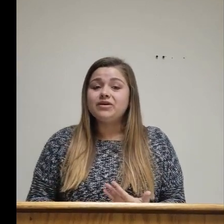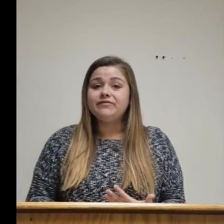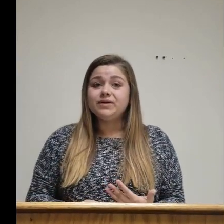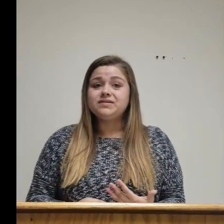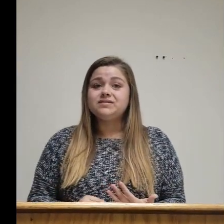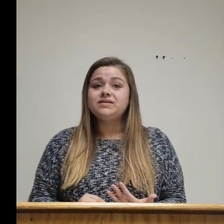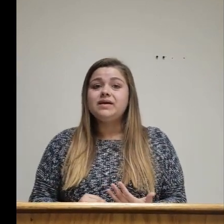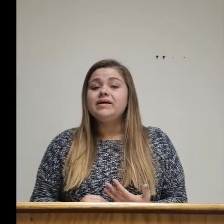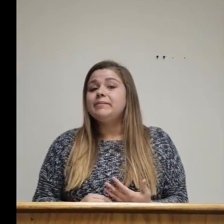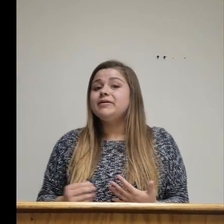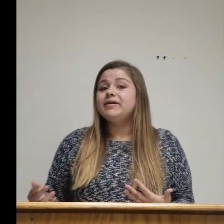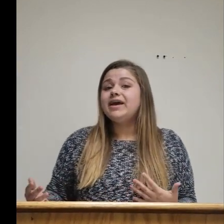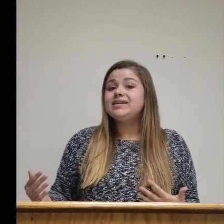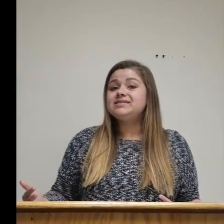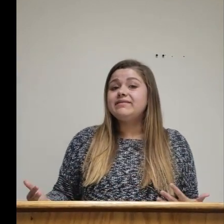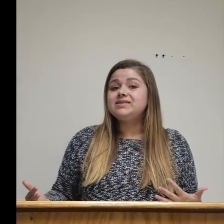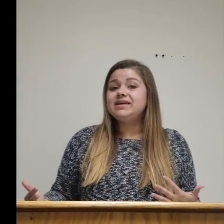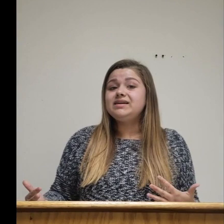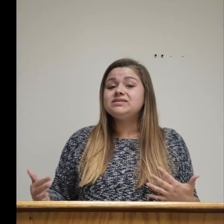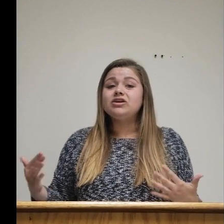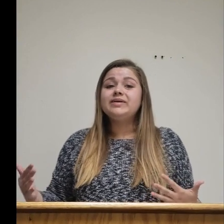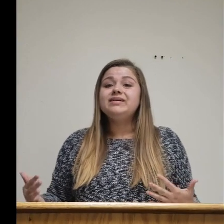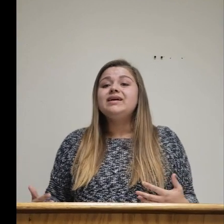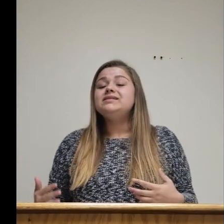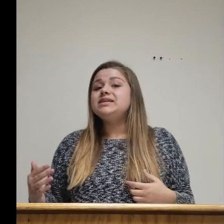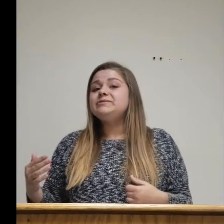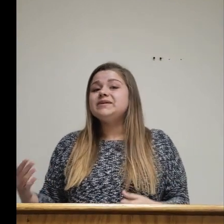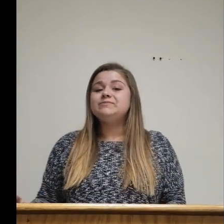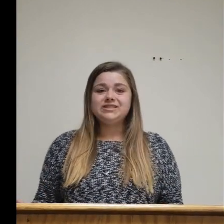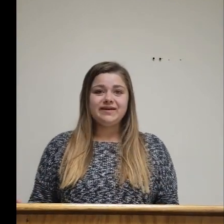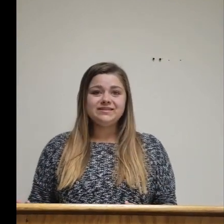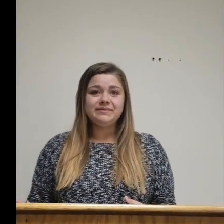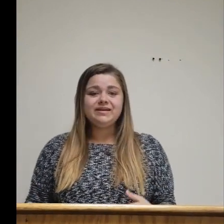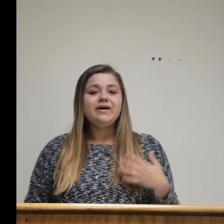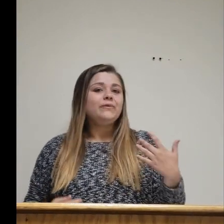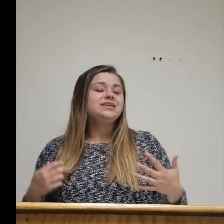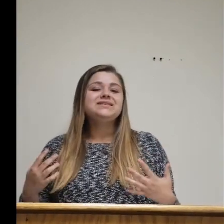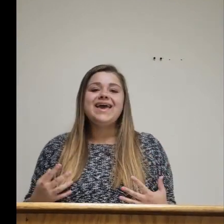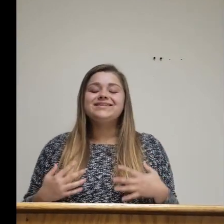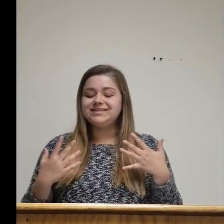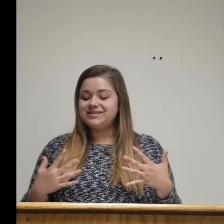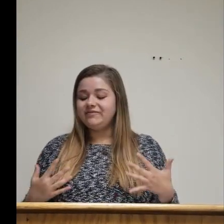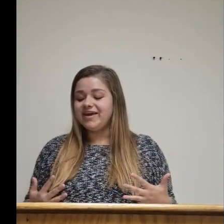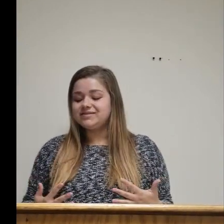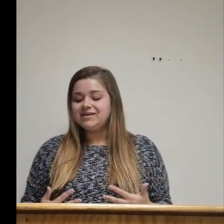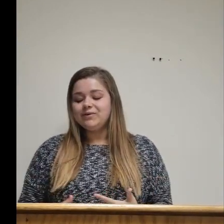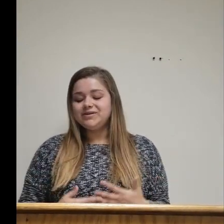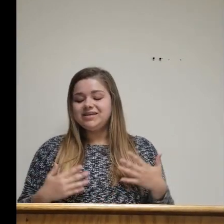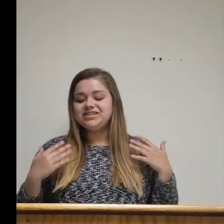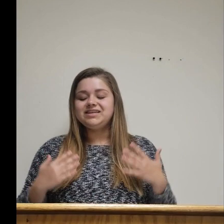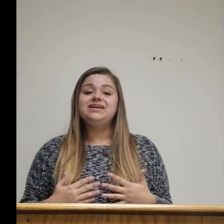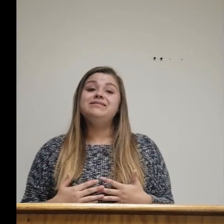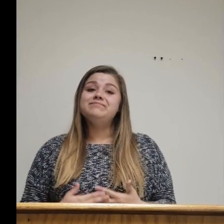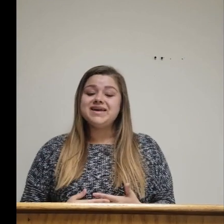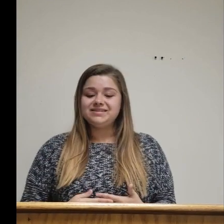emergency with our voices. But a hurricane as devastating as Irma needed to be expressed by this man with his hands and his face, which